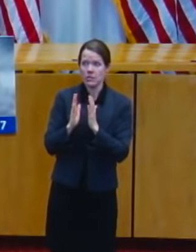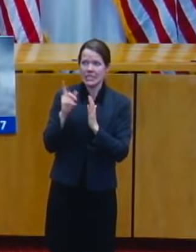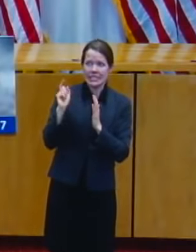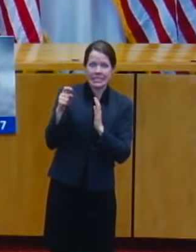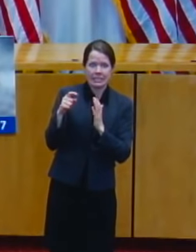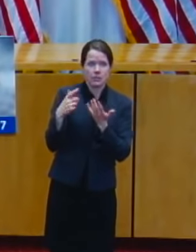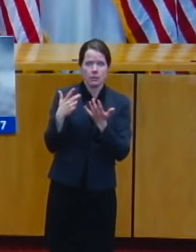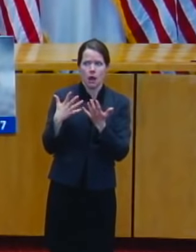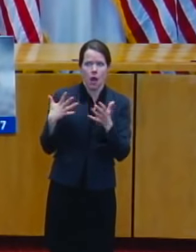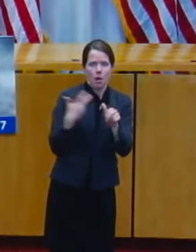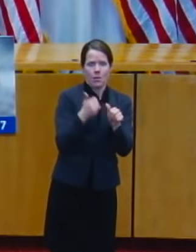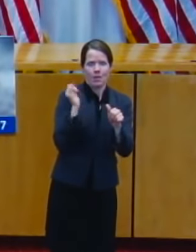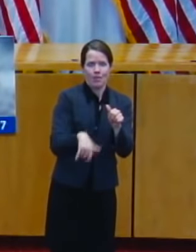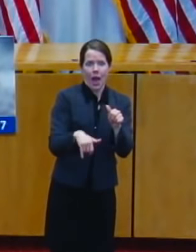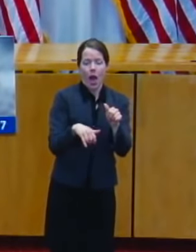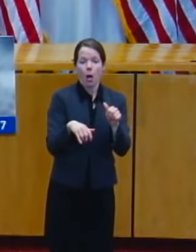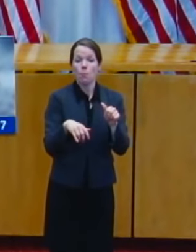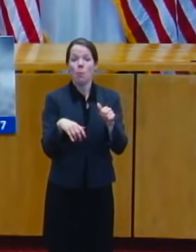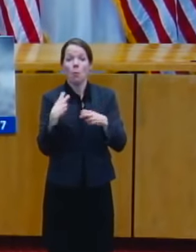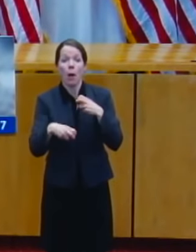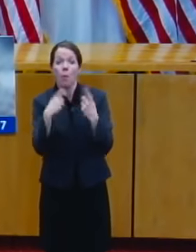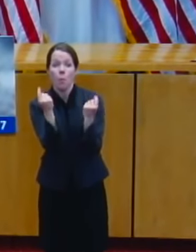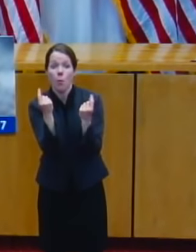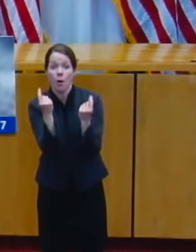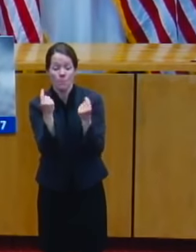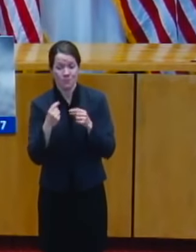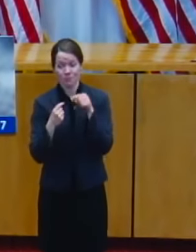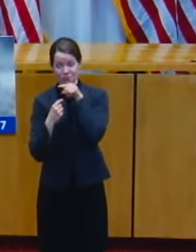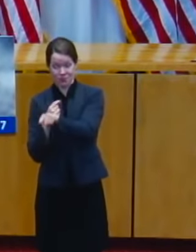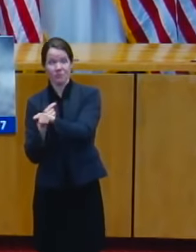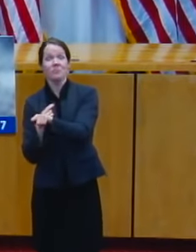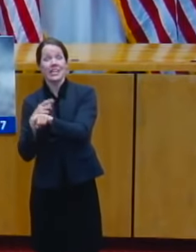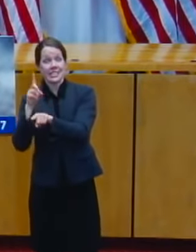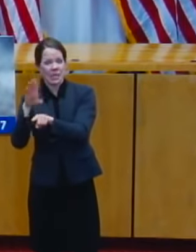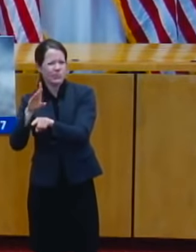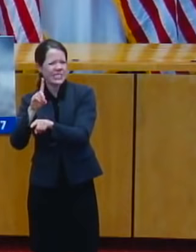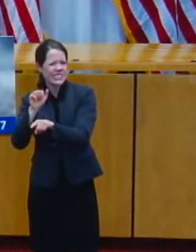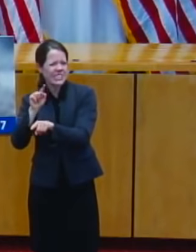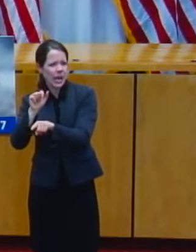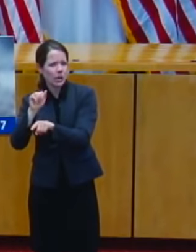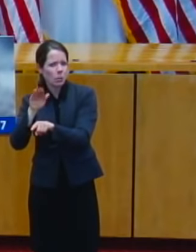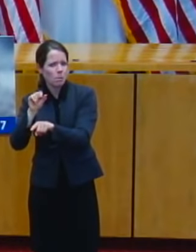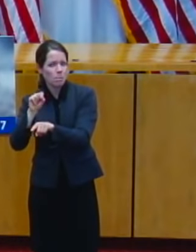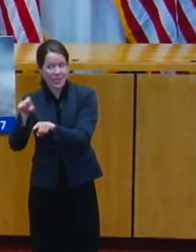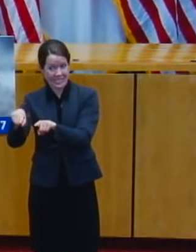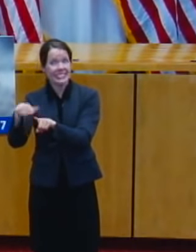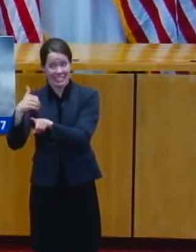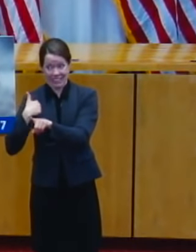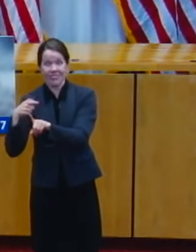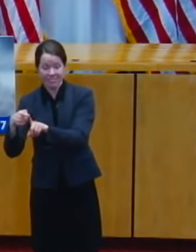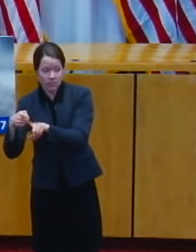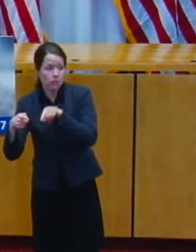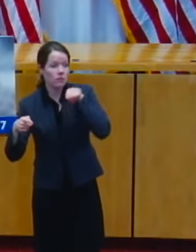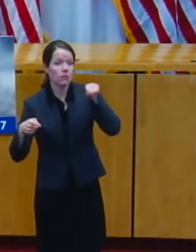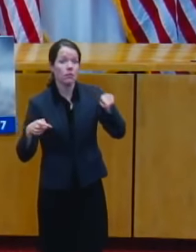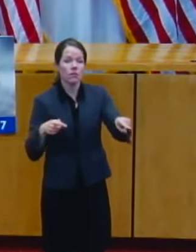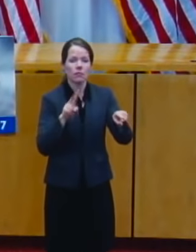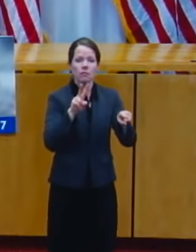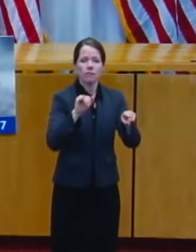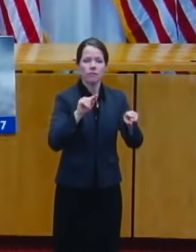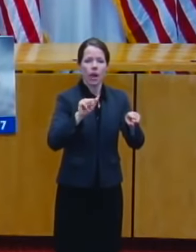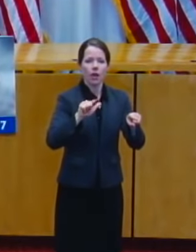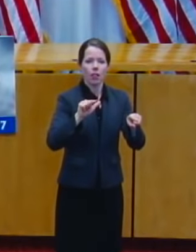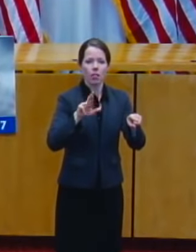records into the Maven system. So this is not a Maven system problem. It was a vital records exchange of data from